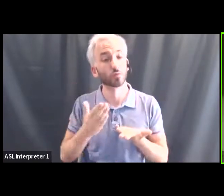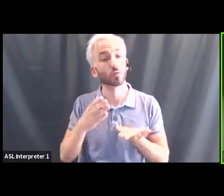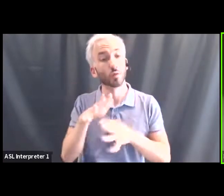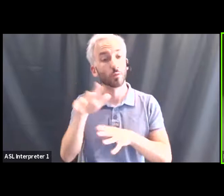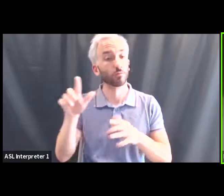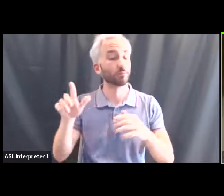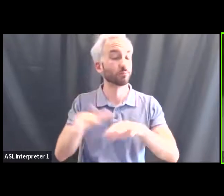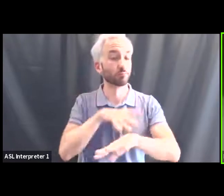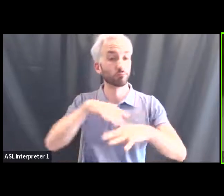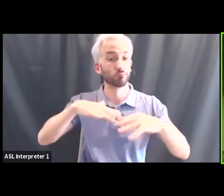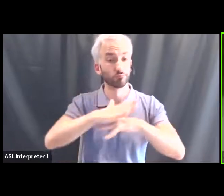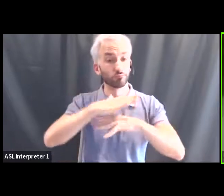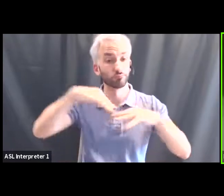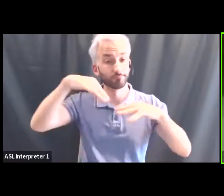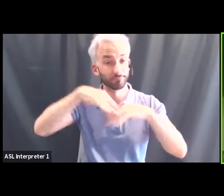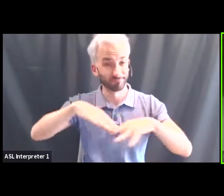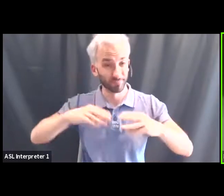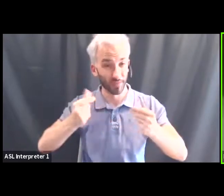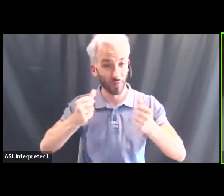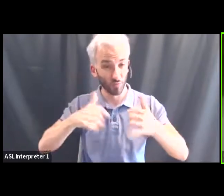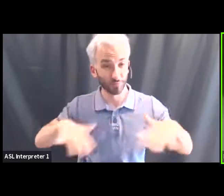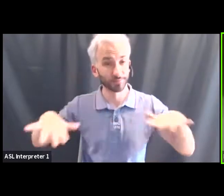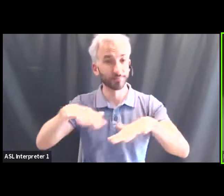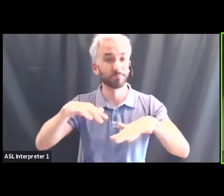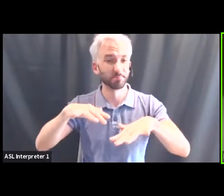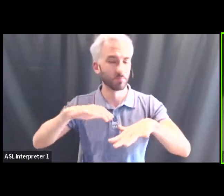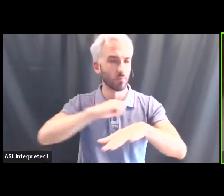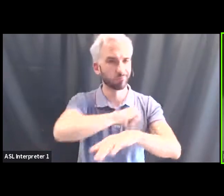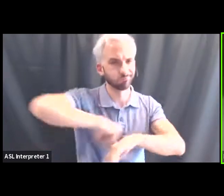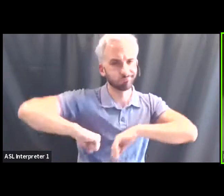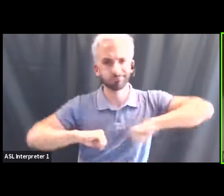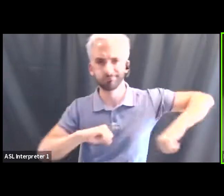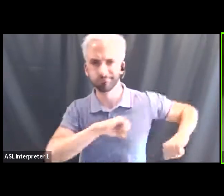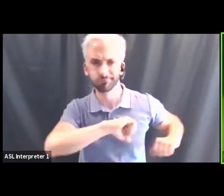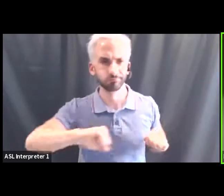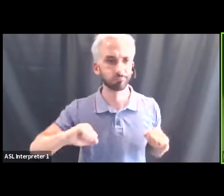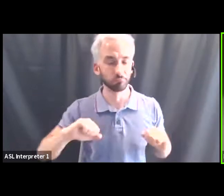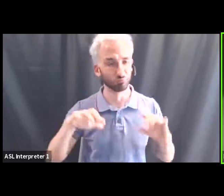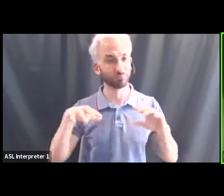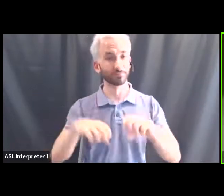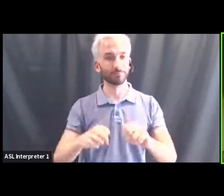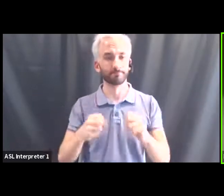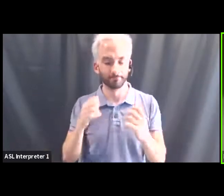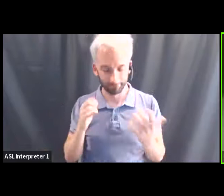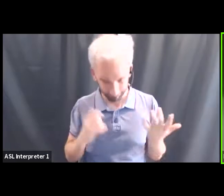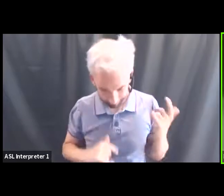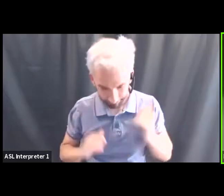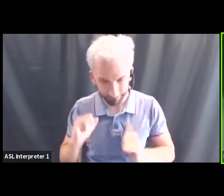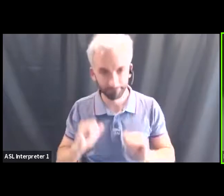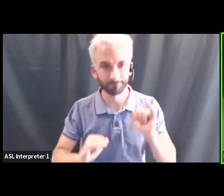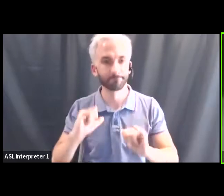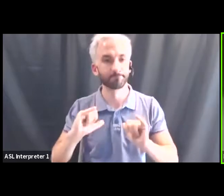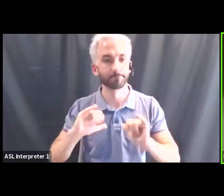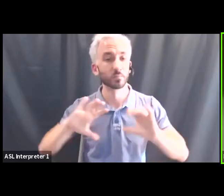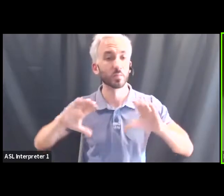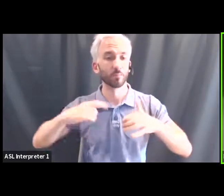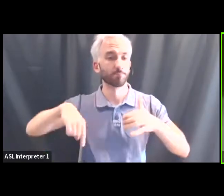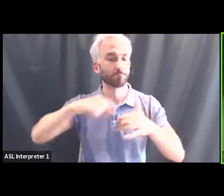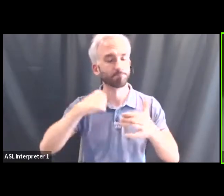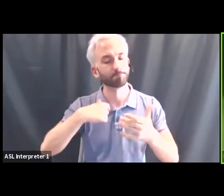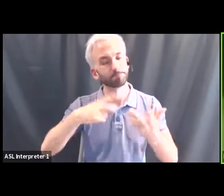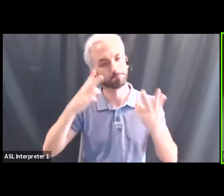territories, and out of respect for the sovereignty of Indigenous peoples, it is our collective responsibility to learn our